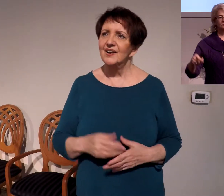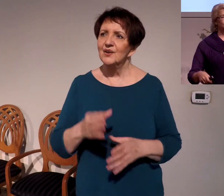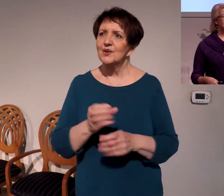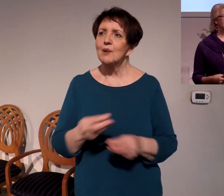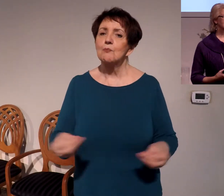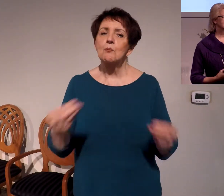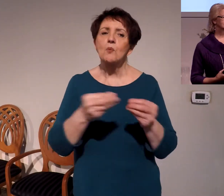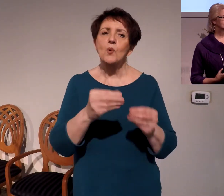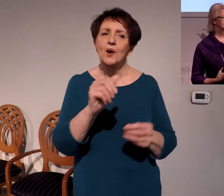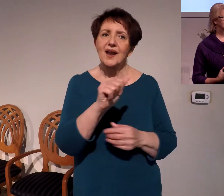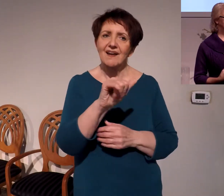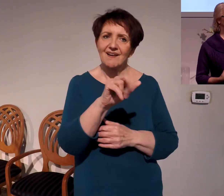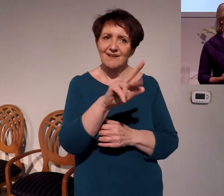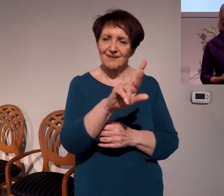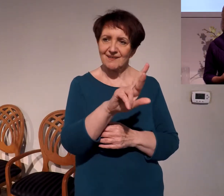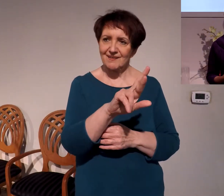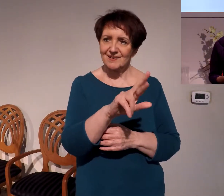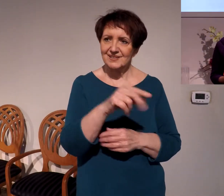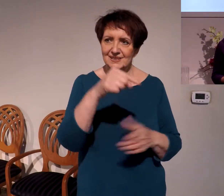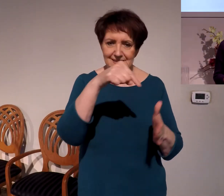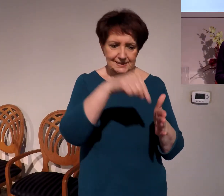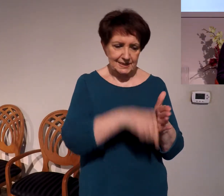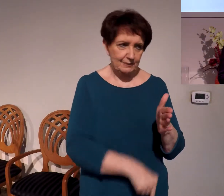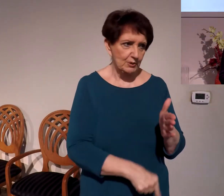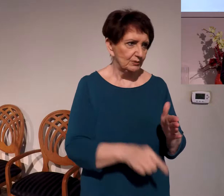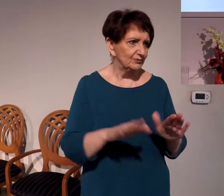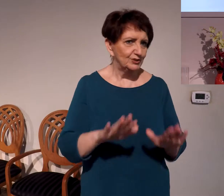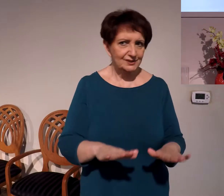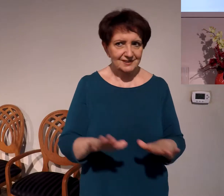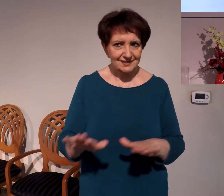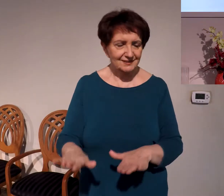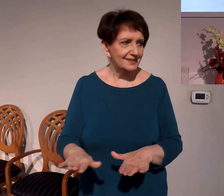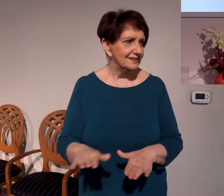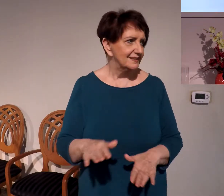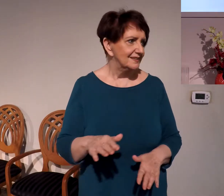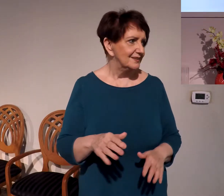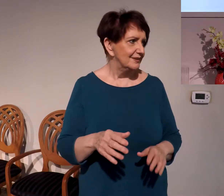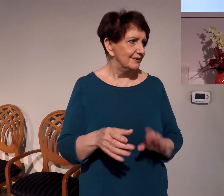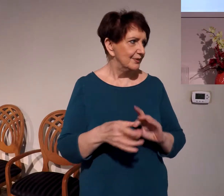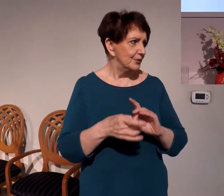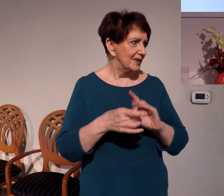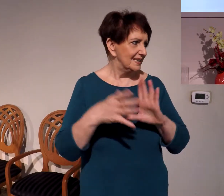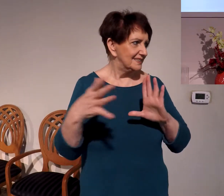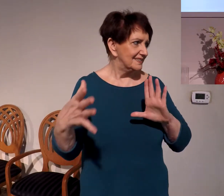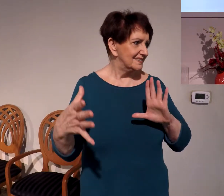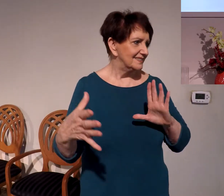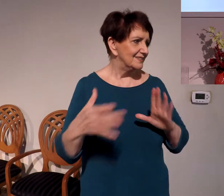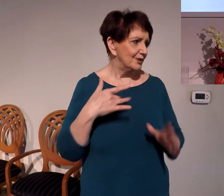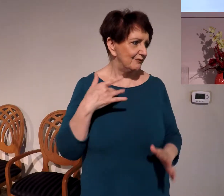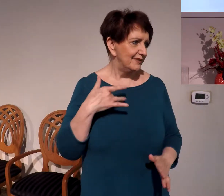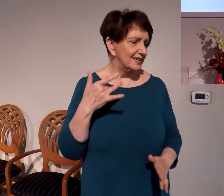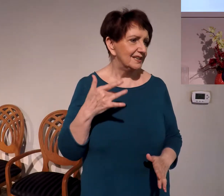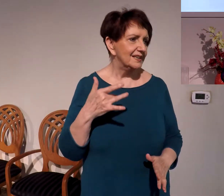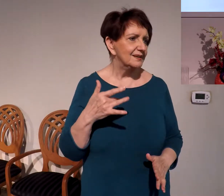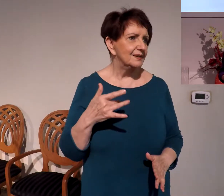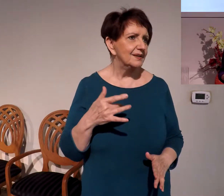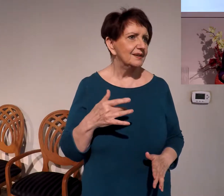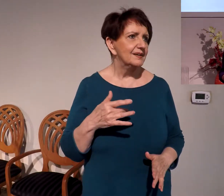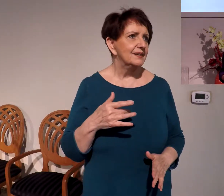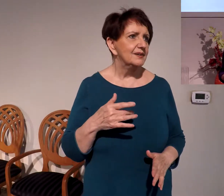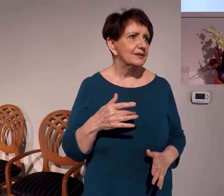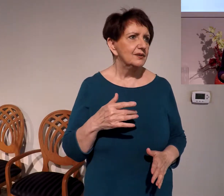You get more air. Stillness, it's deeper. You feel the release. It takes